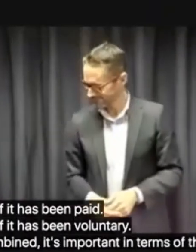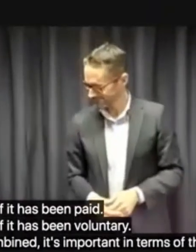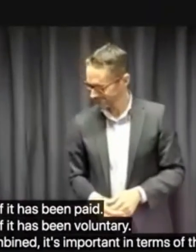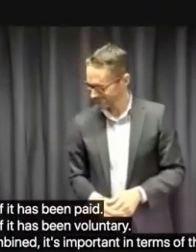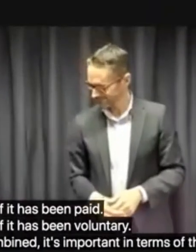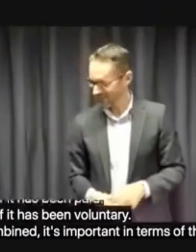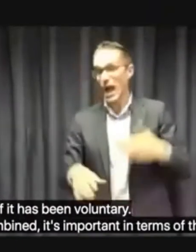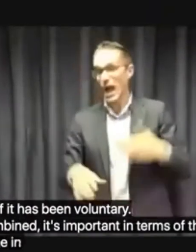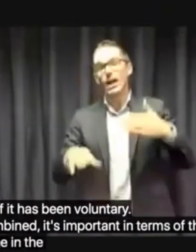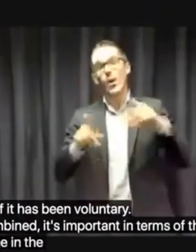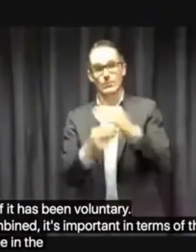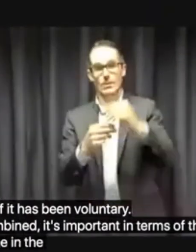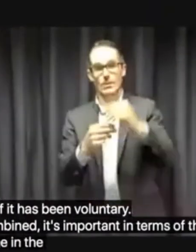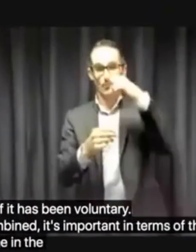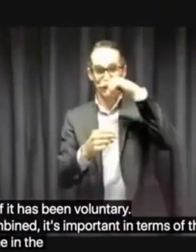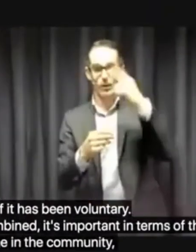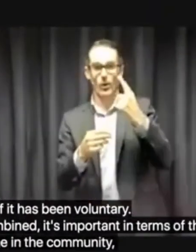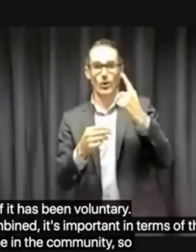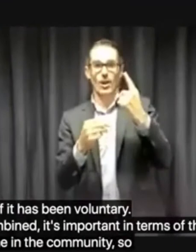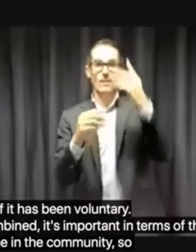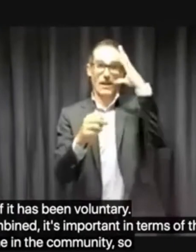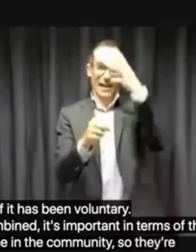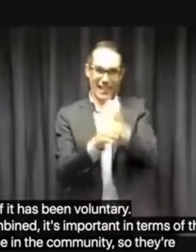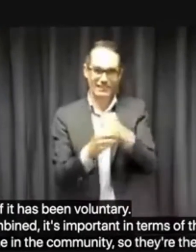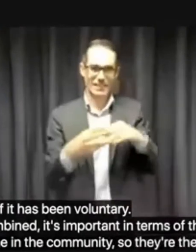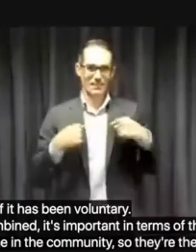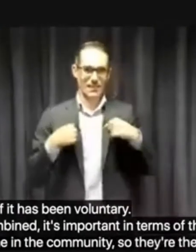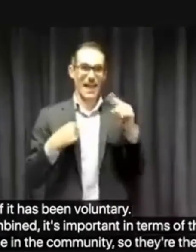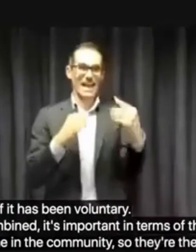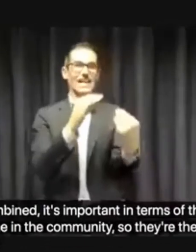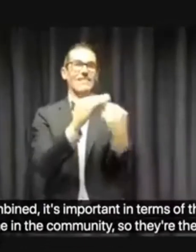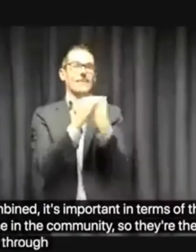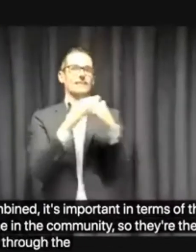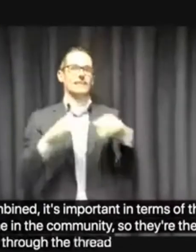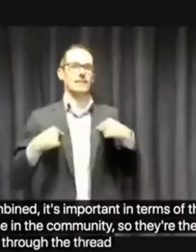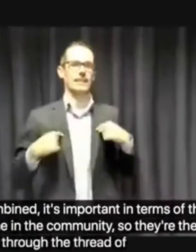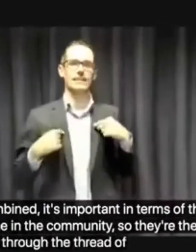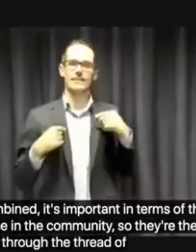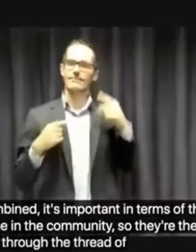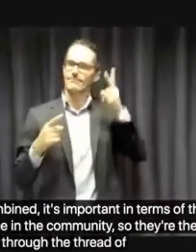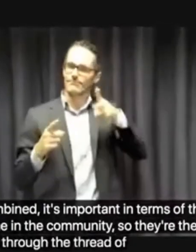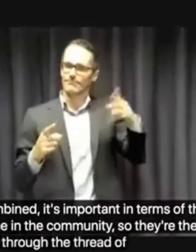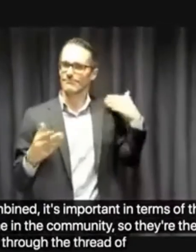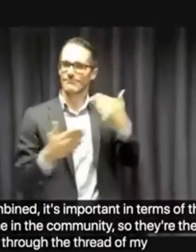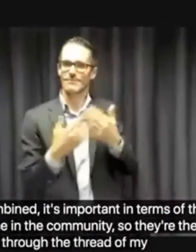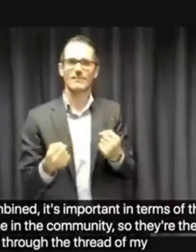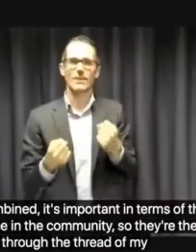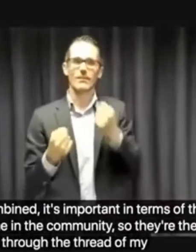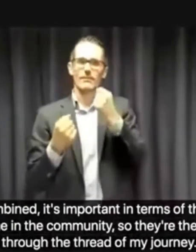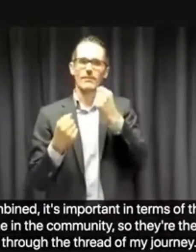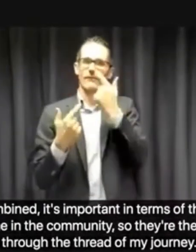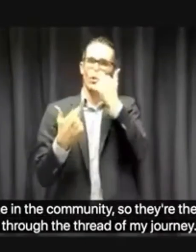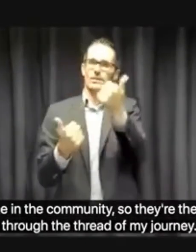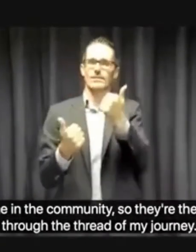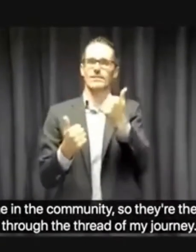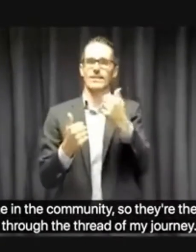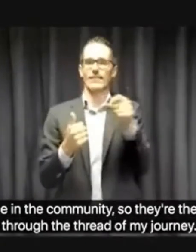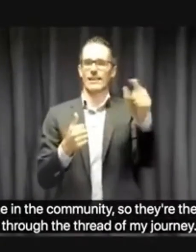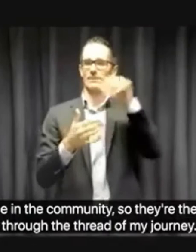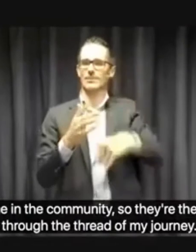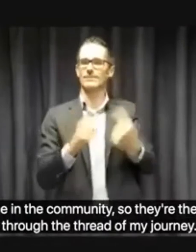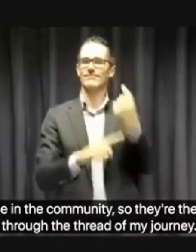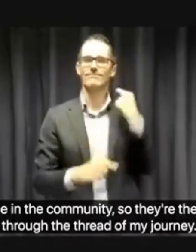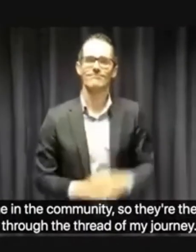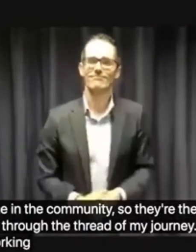key things through the thread of my journey. But also over the individuals who believed in me and invested in me time and time again. So I've